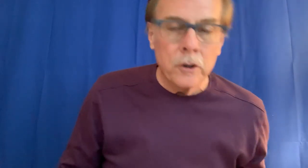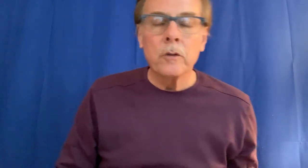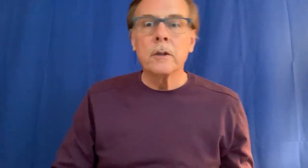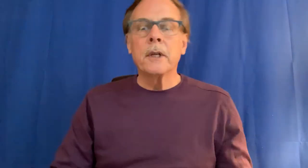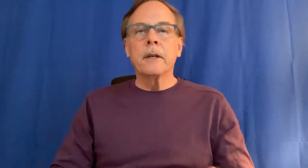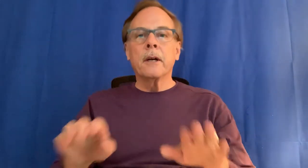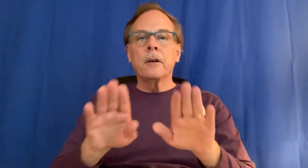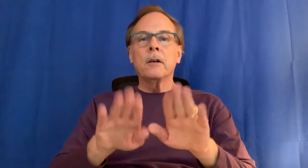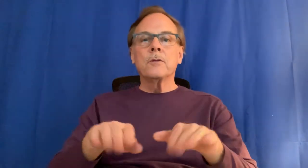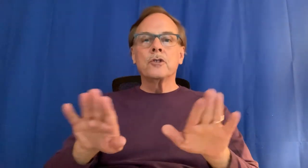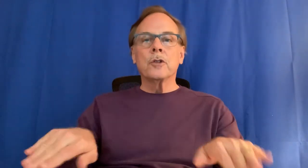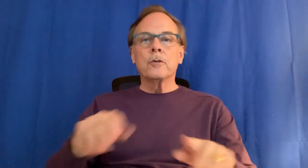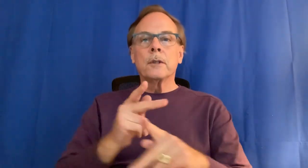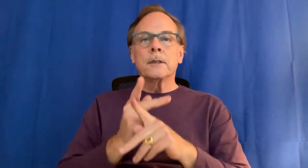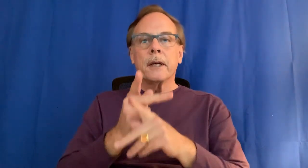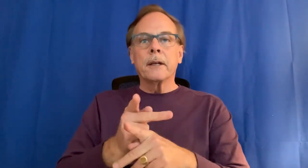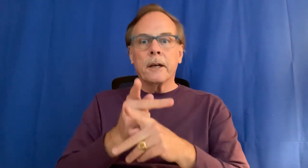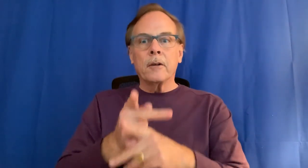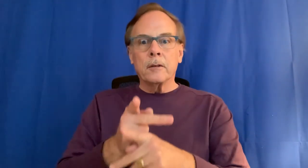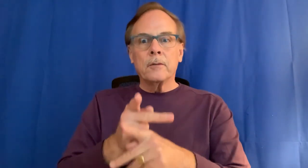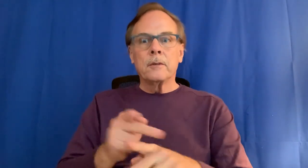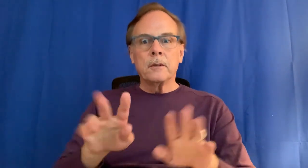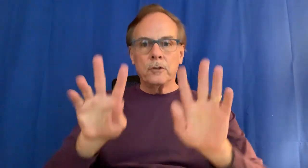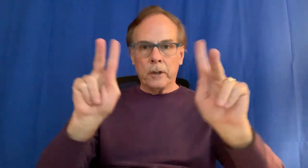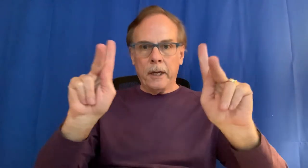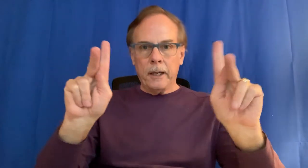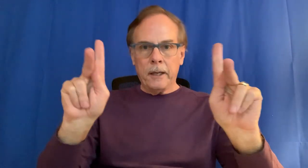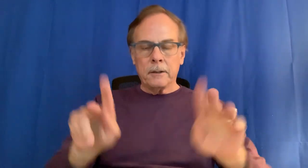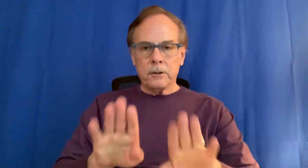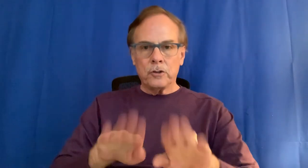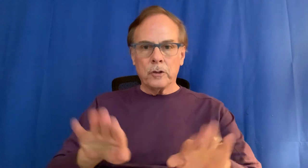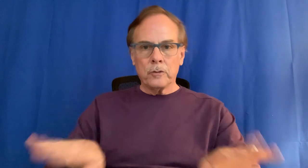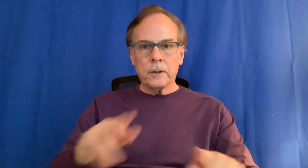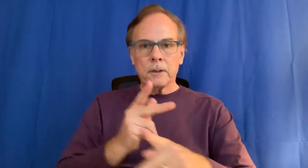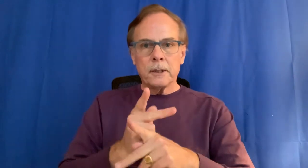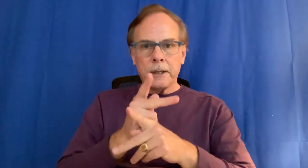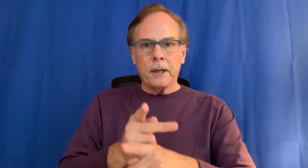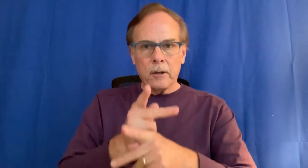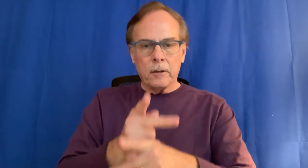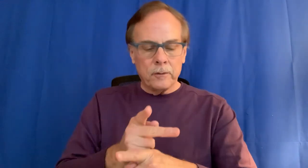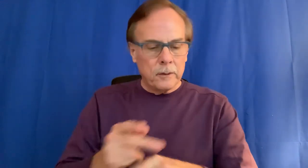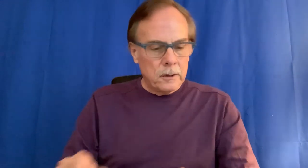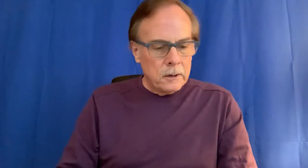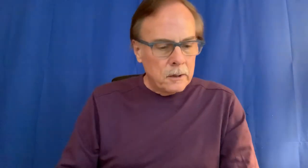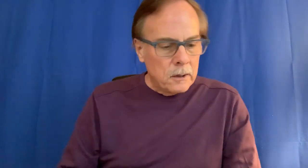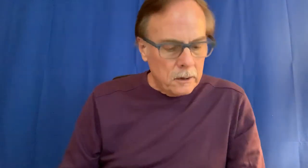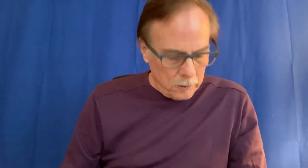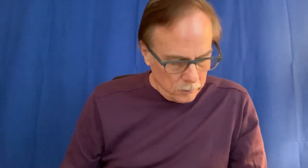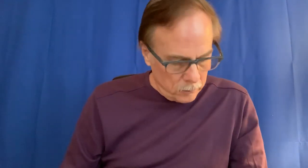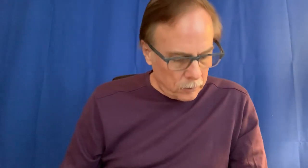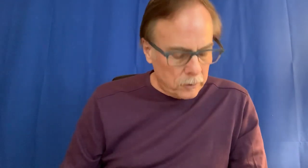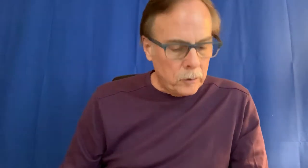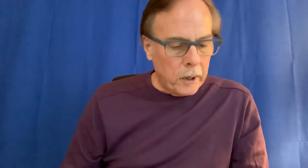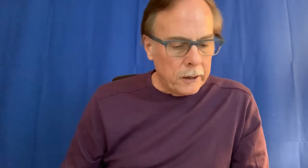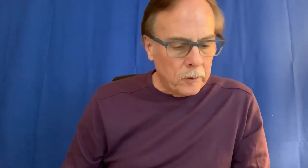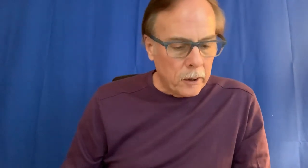Children take care of, children take care of. Your K hands, children take care of. We're on 290 right